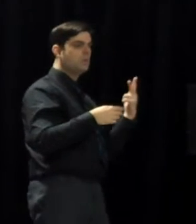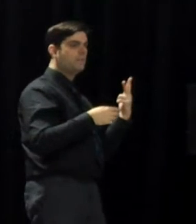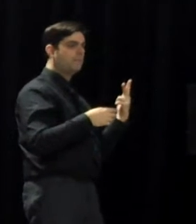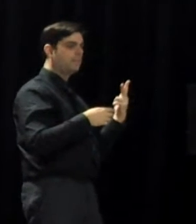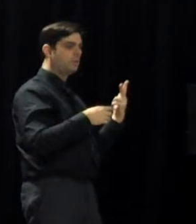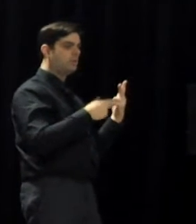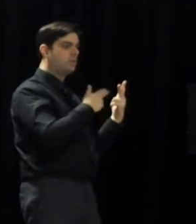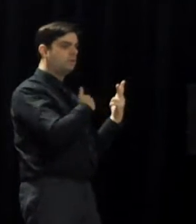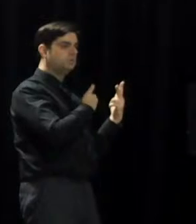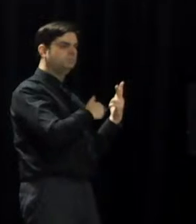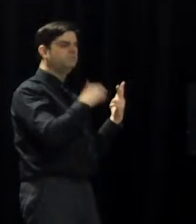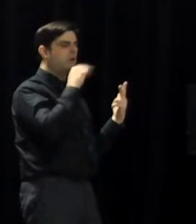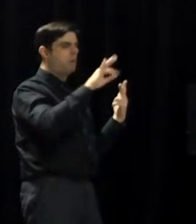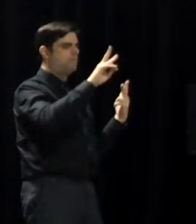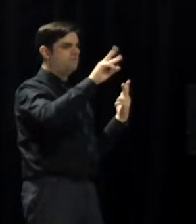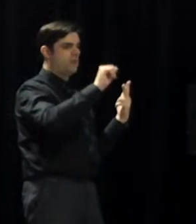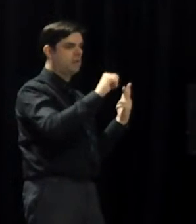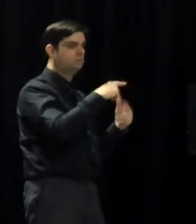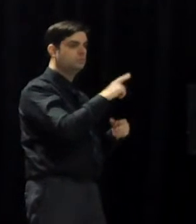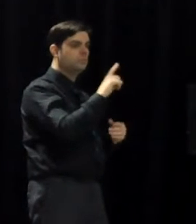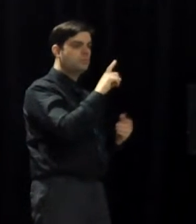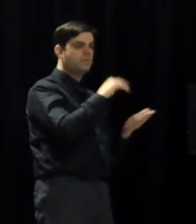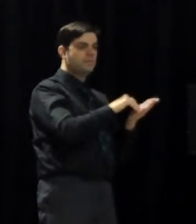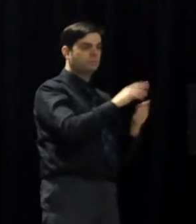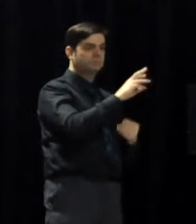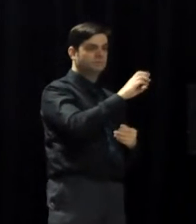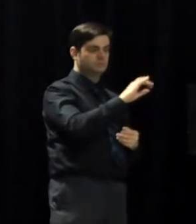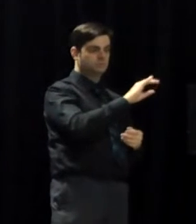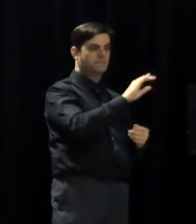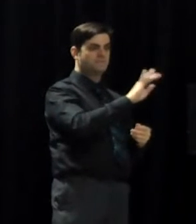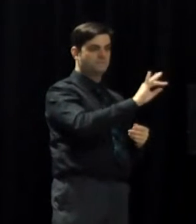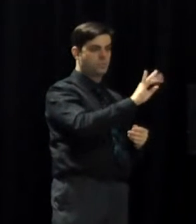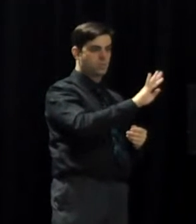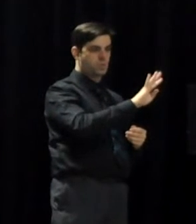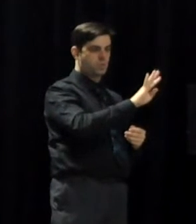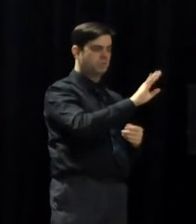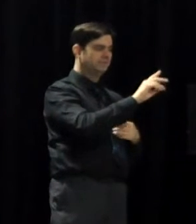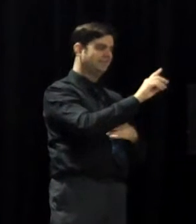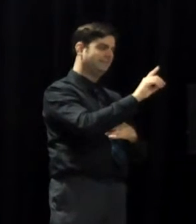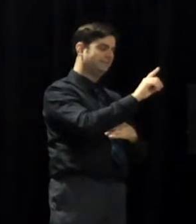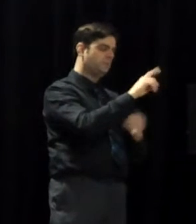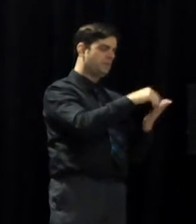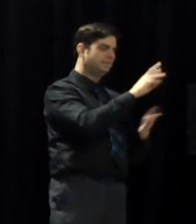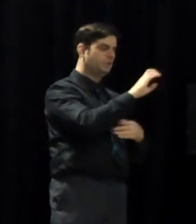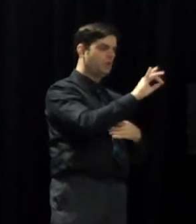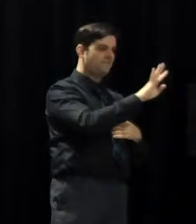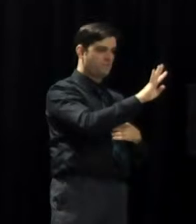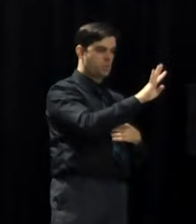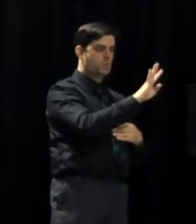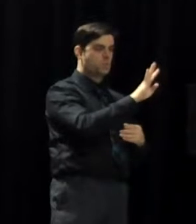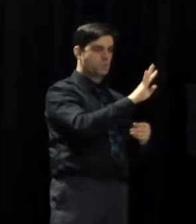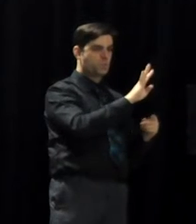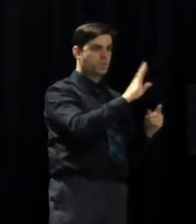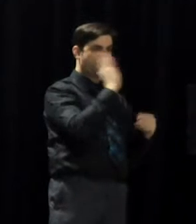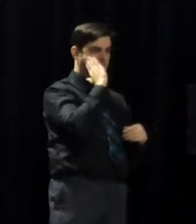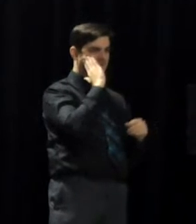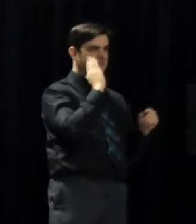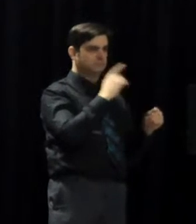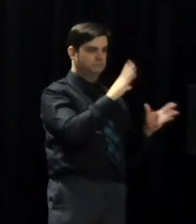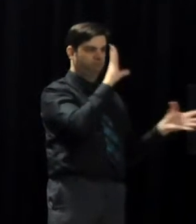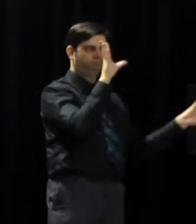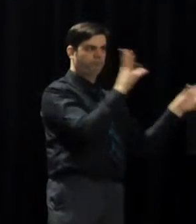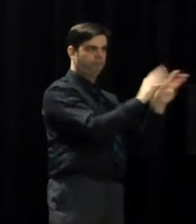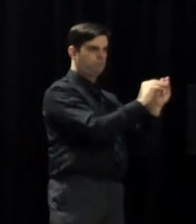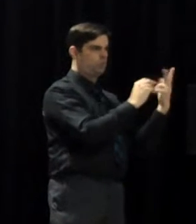1,694 beds. Each day we're tracking that. Remember, a hospital to be